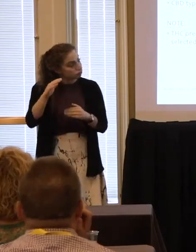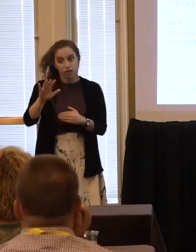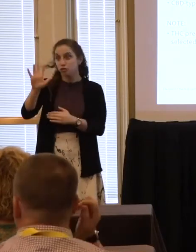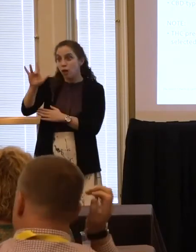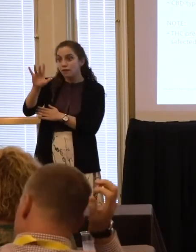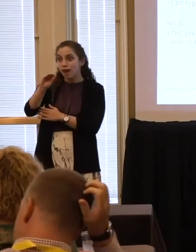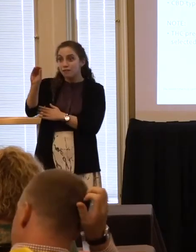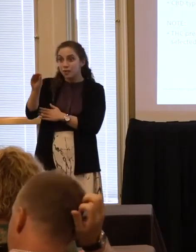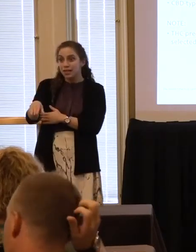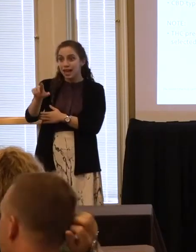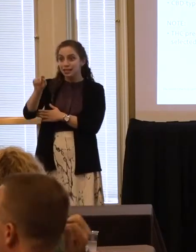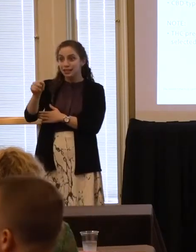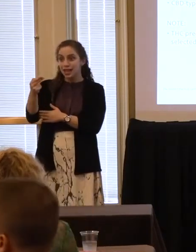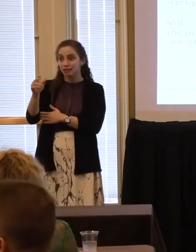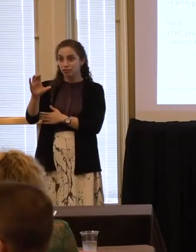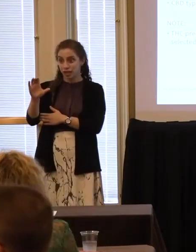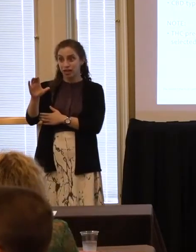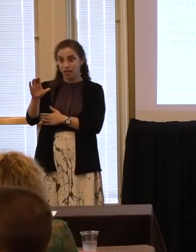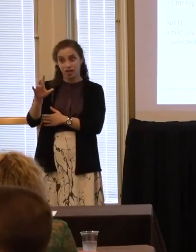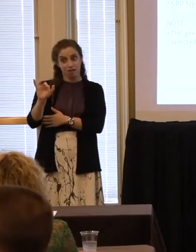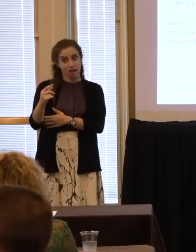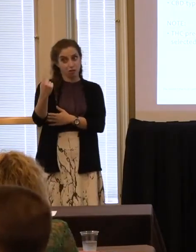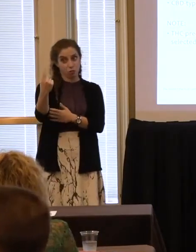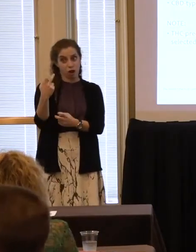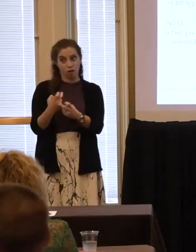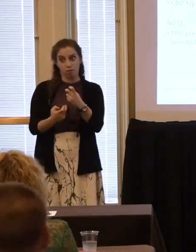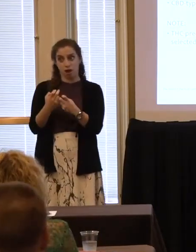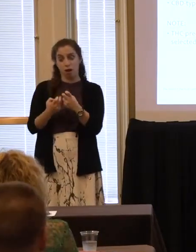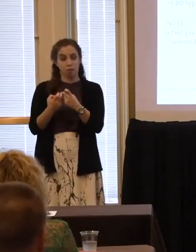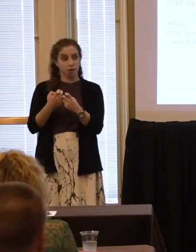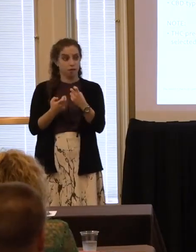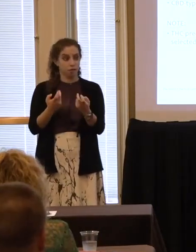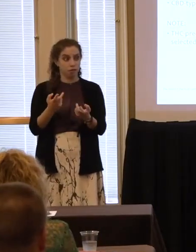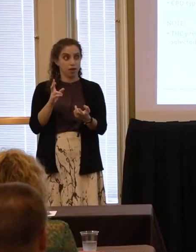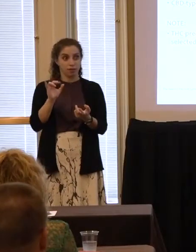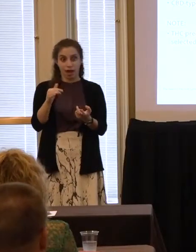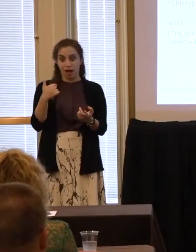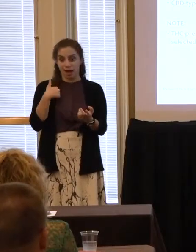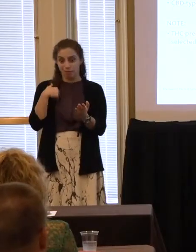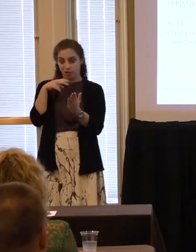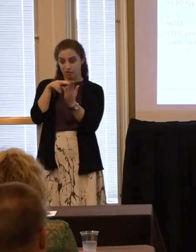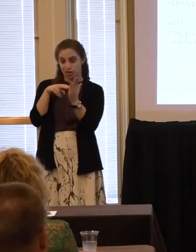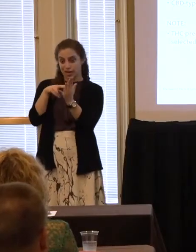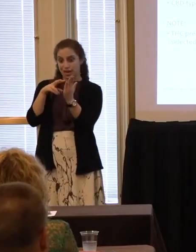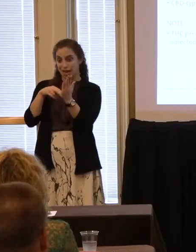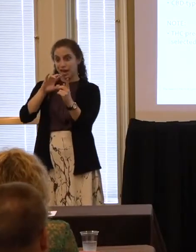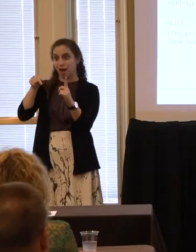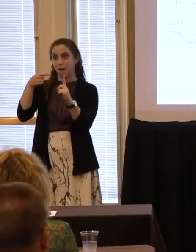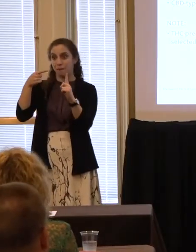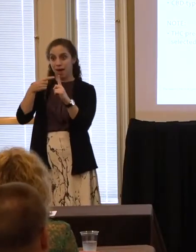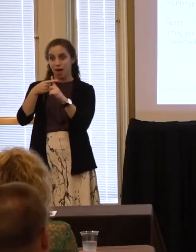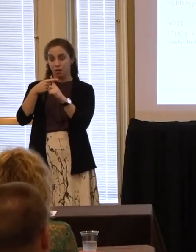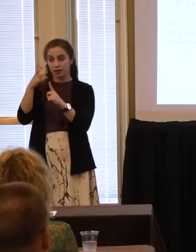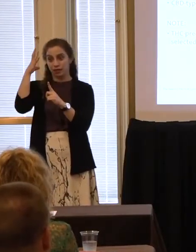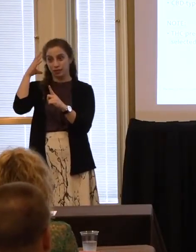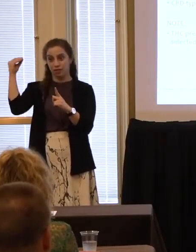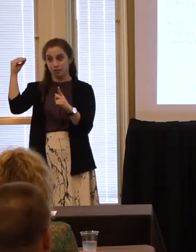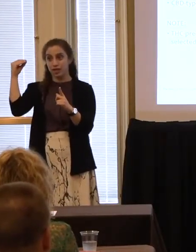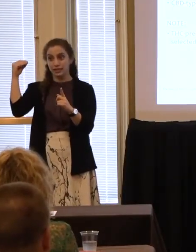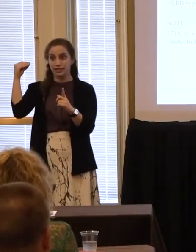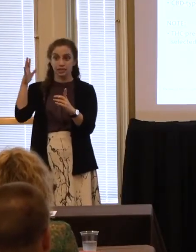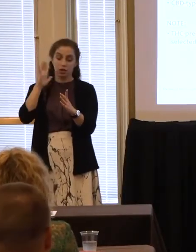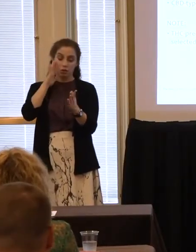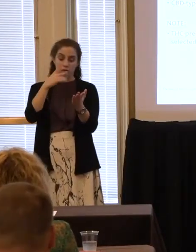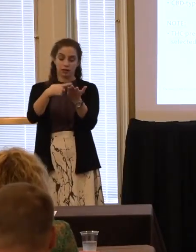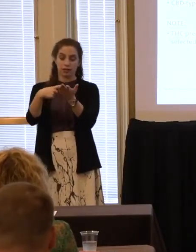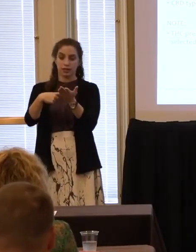THC. And this is actually one of the problems that I've been reading about in the Netherlands. They have, and I'll show you later